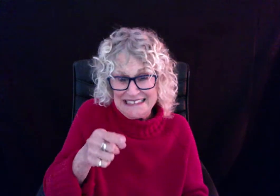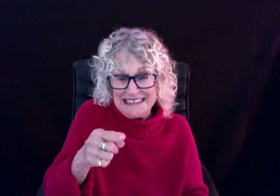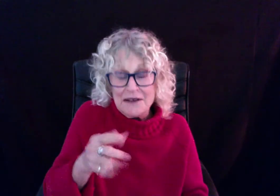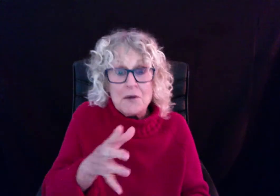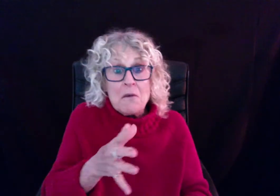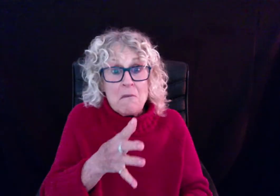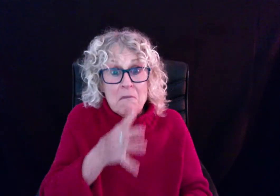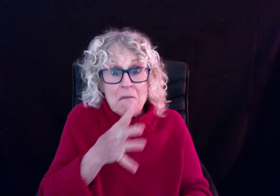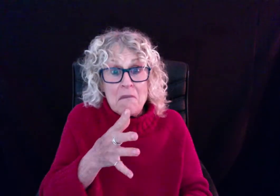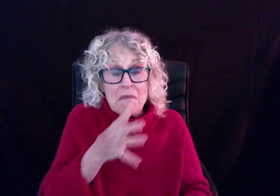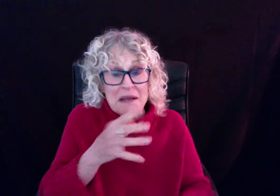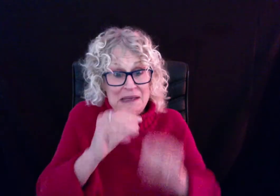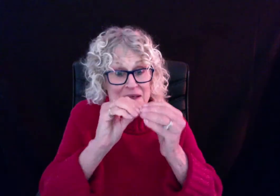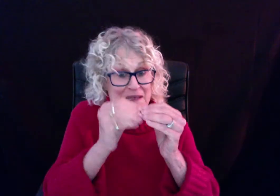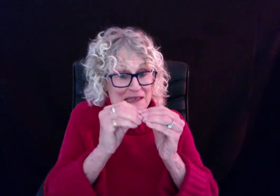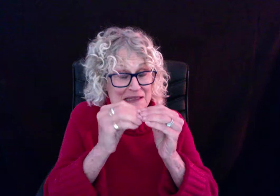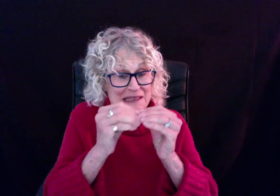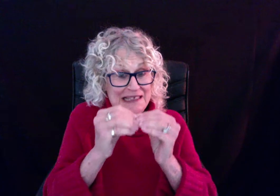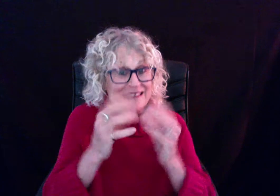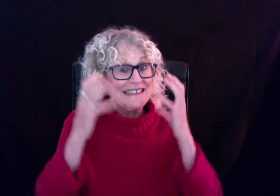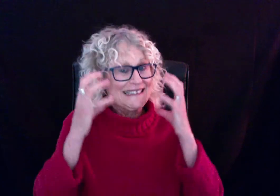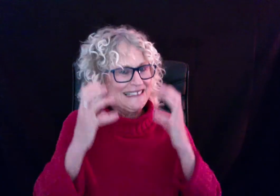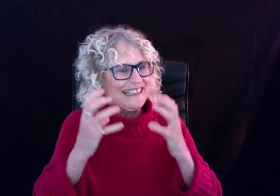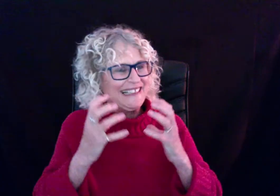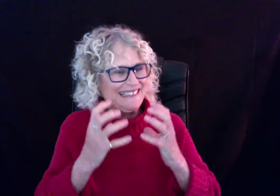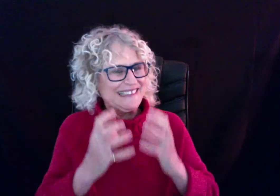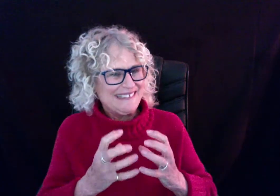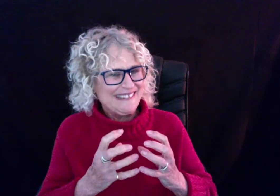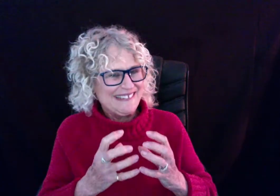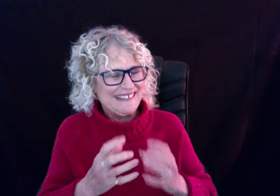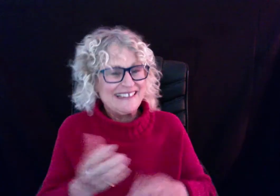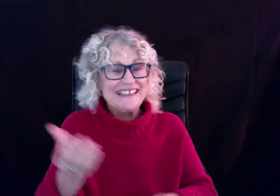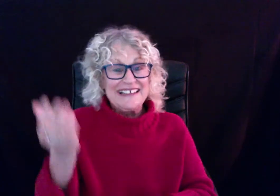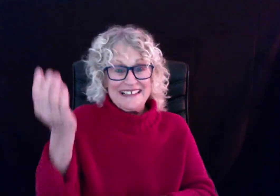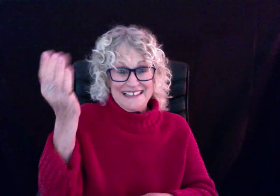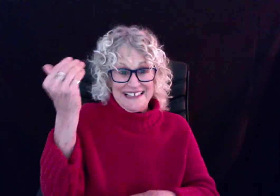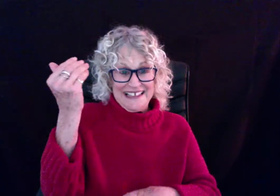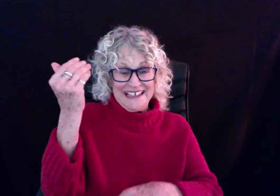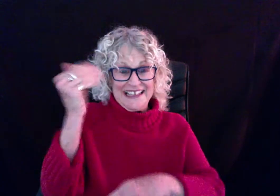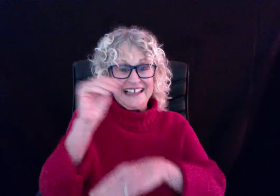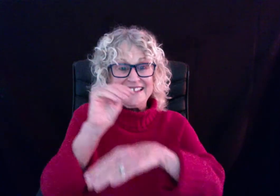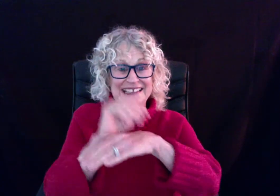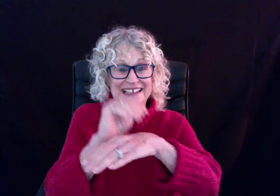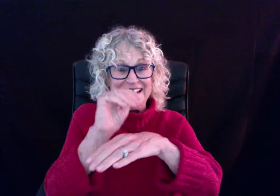Mommy kissing Santa Claus Last night